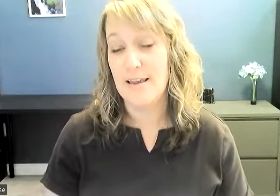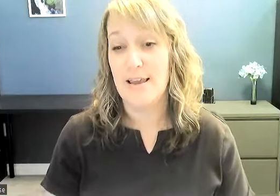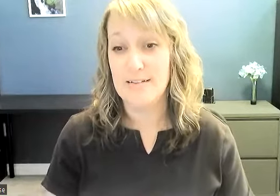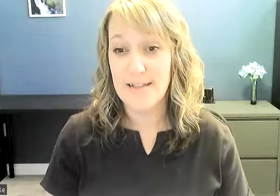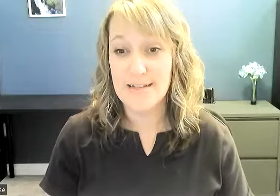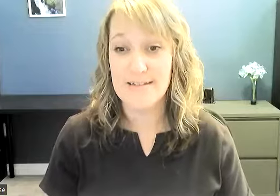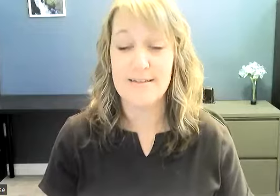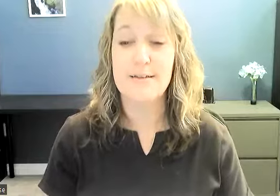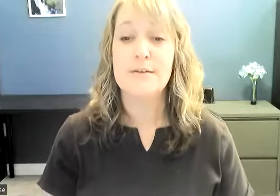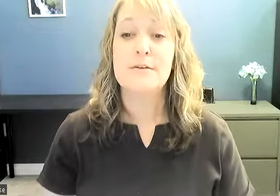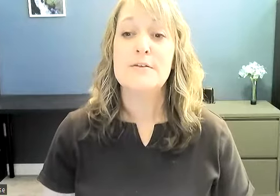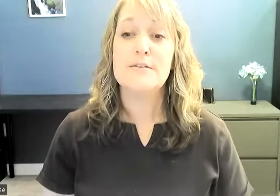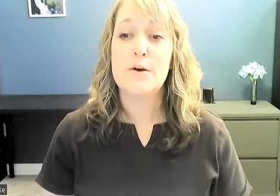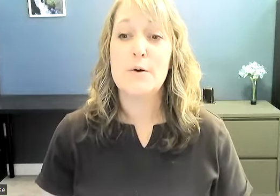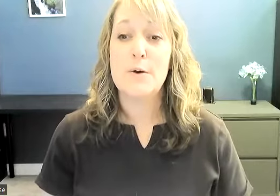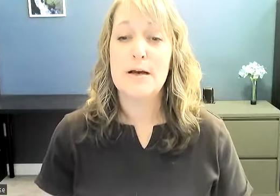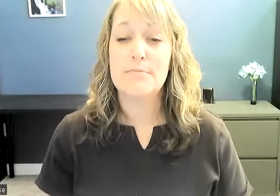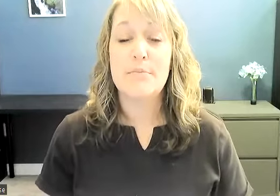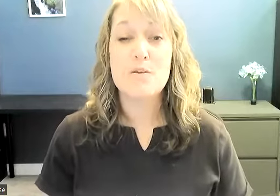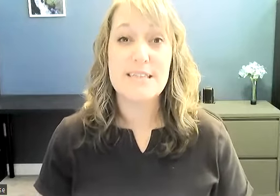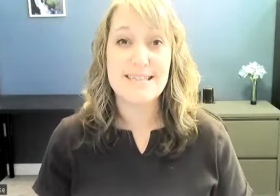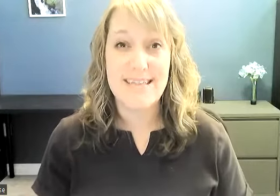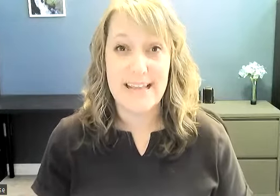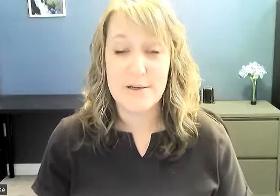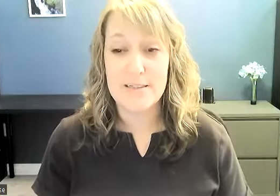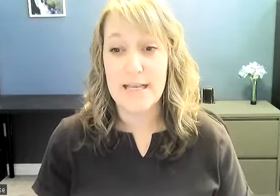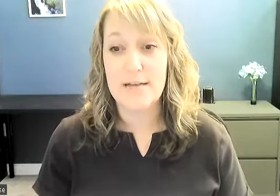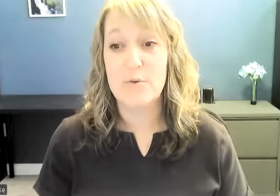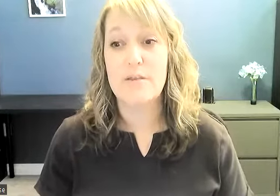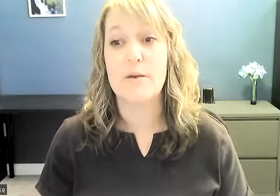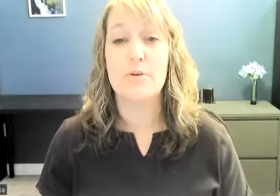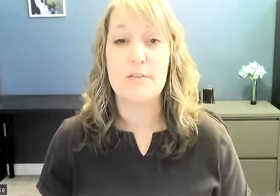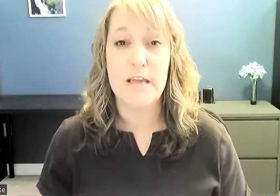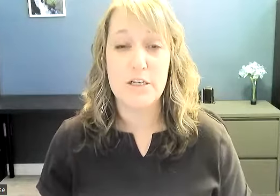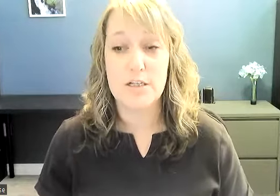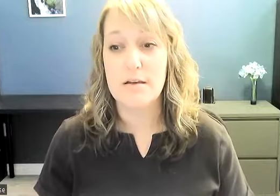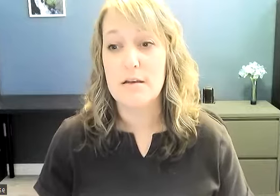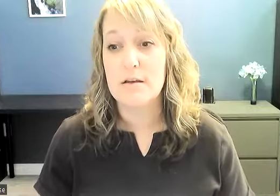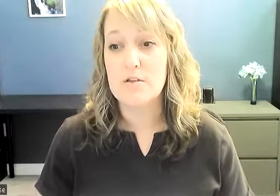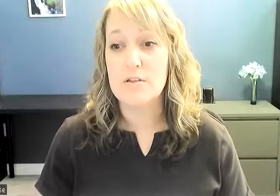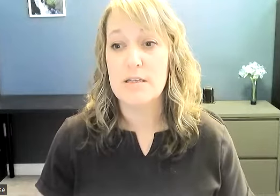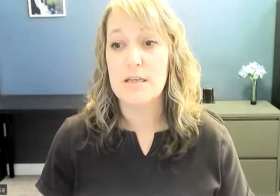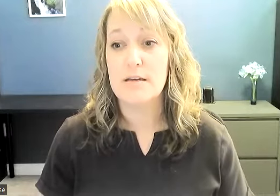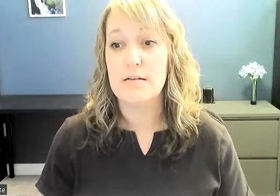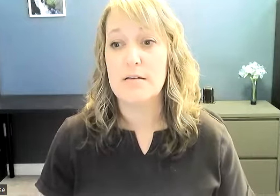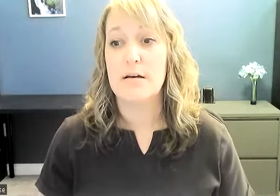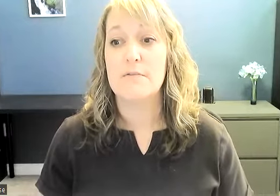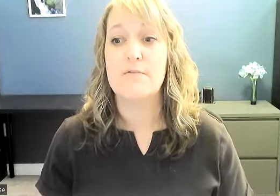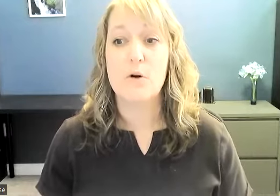in class. So most states are signed with an abbreviation, usually of 4